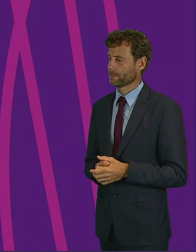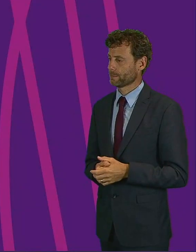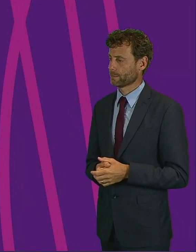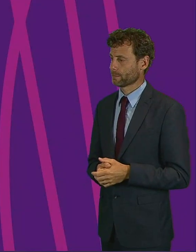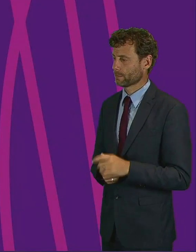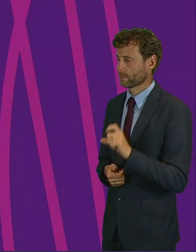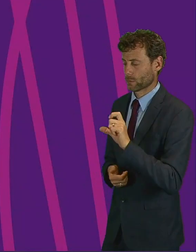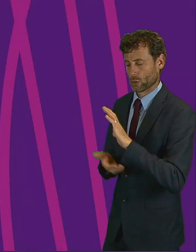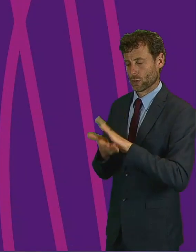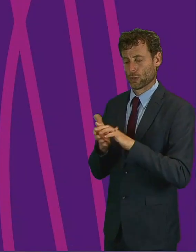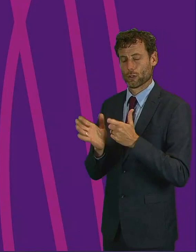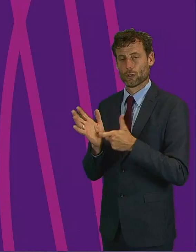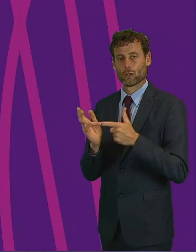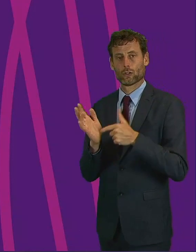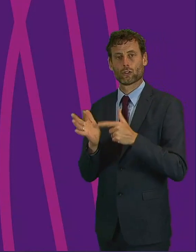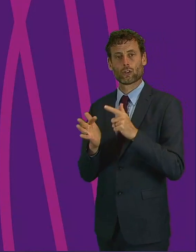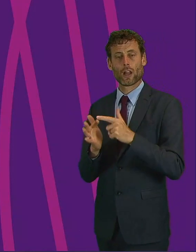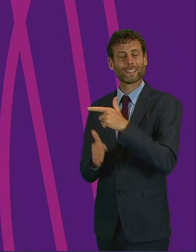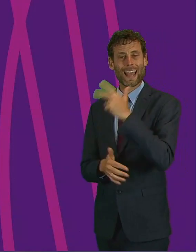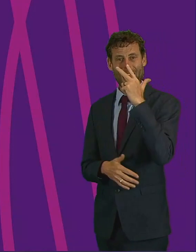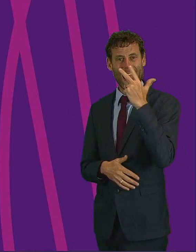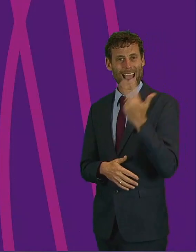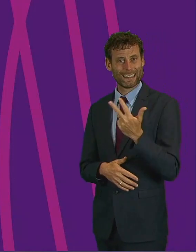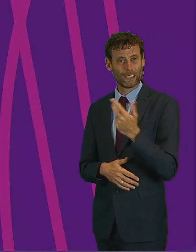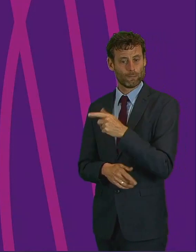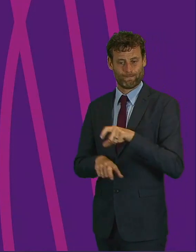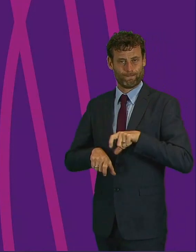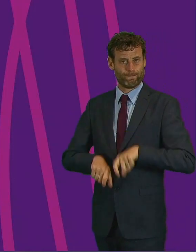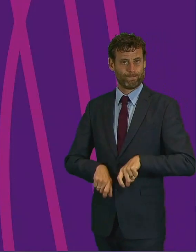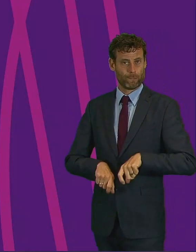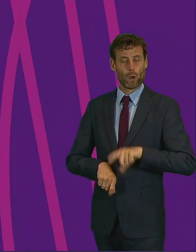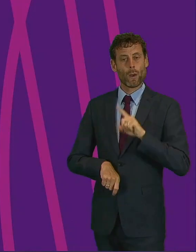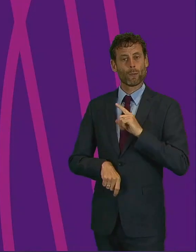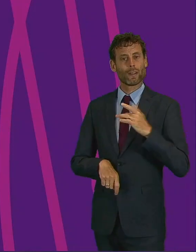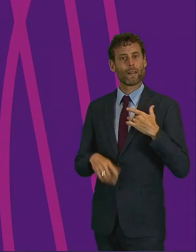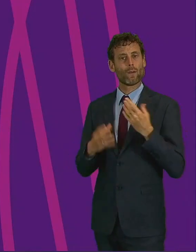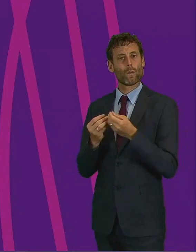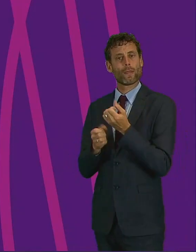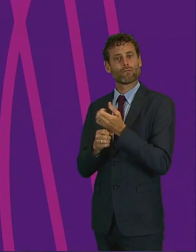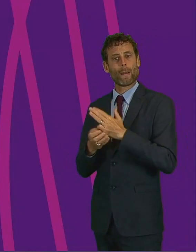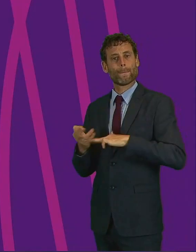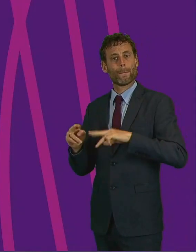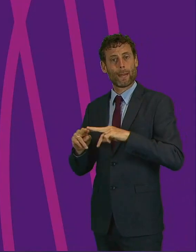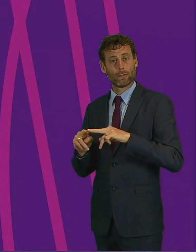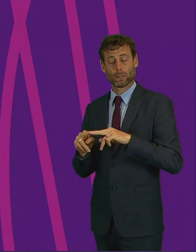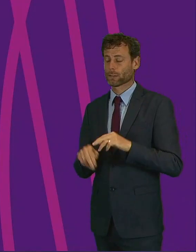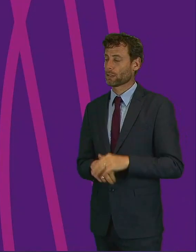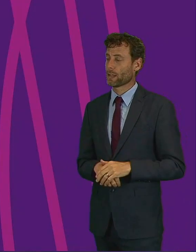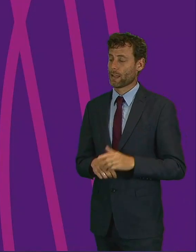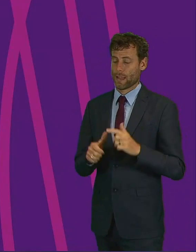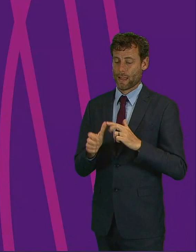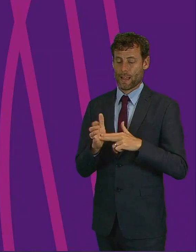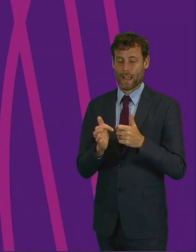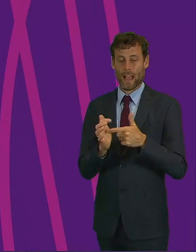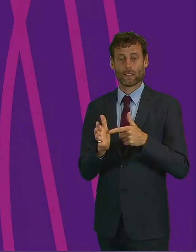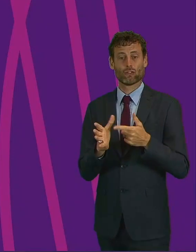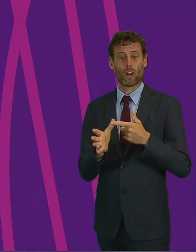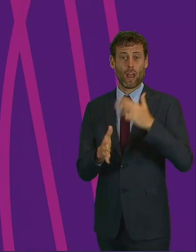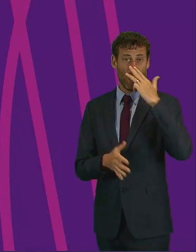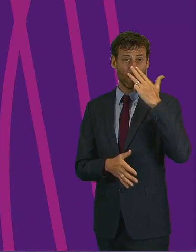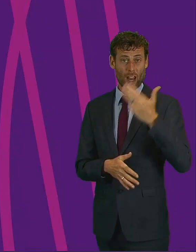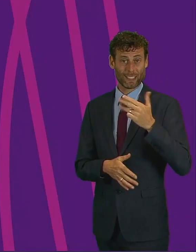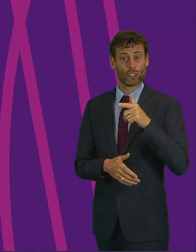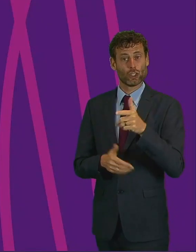is self-isolating because she lives with her grandparents, but she has a health condition. And Angela, 19, is a shielded person because she has